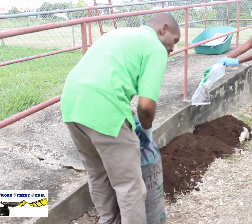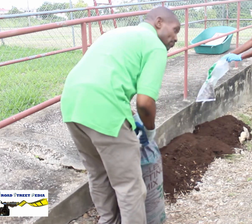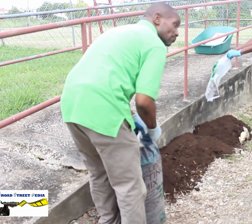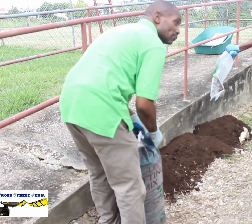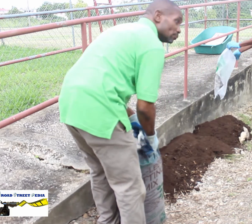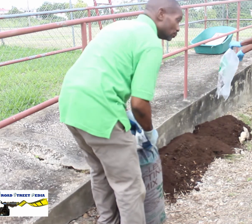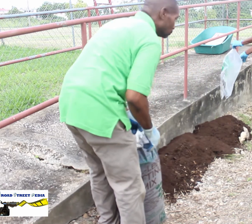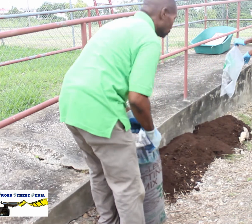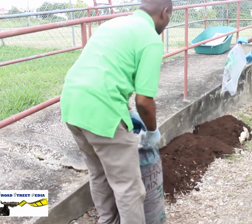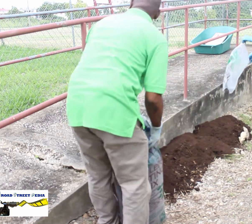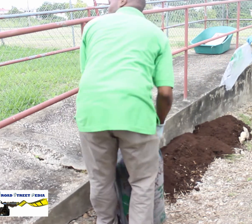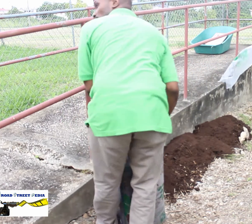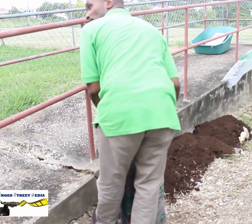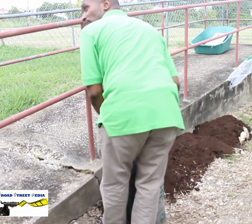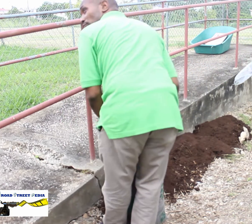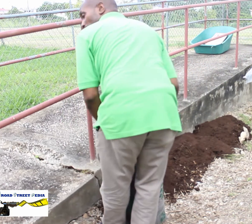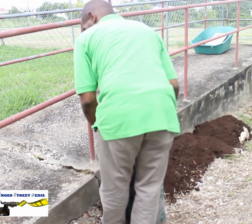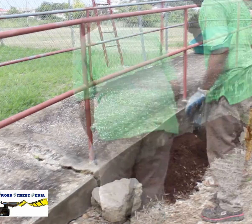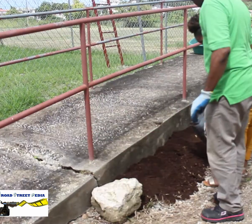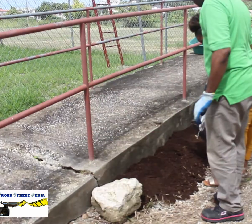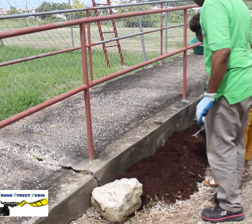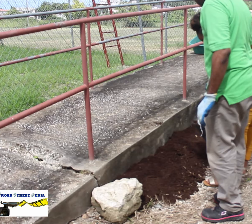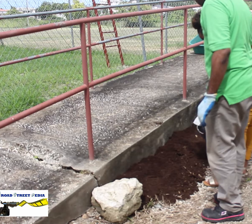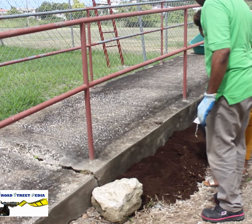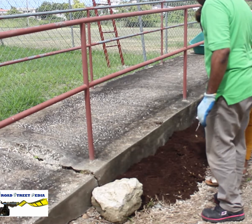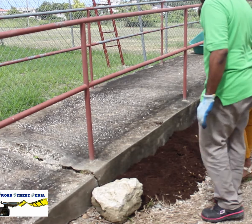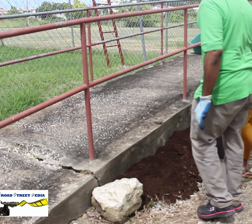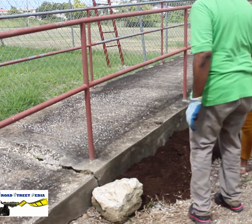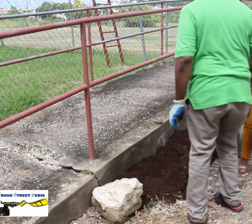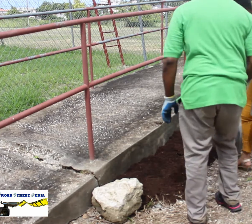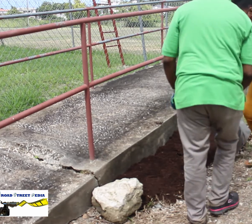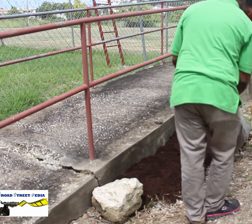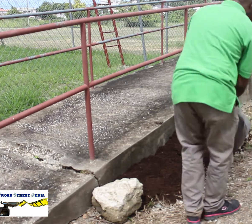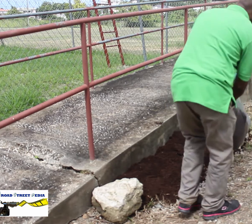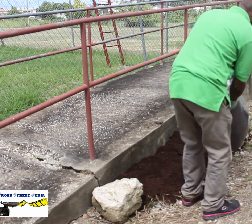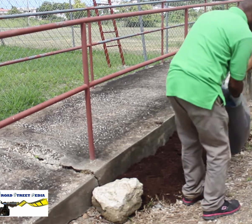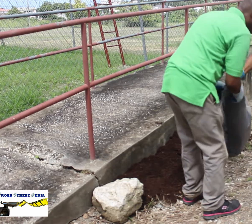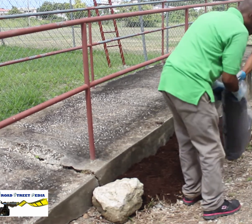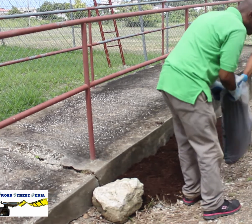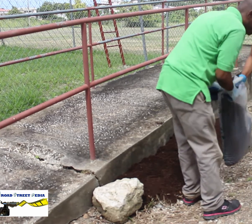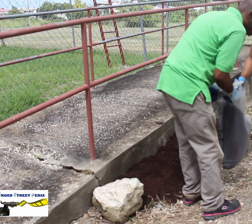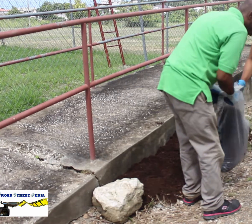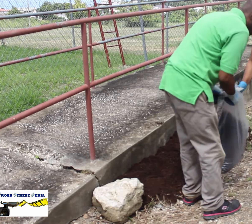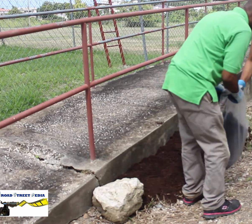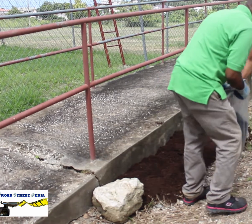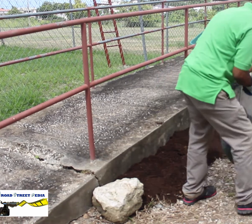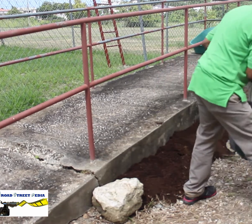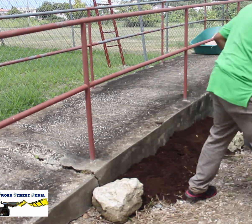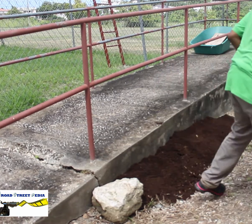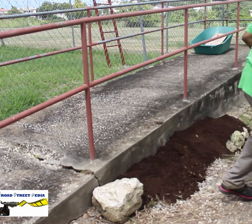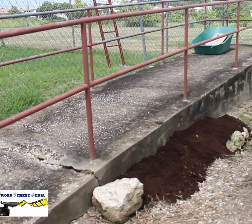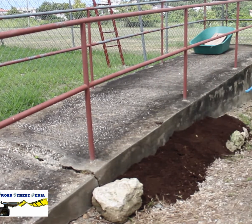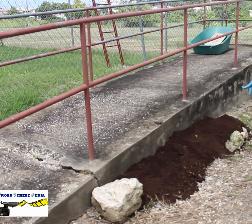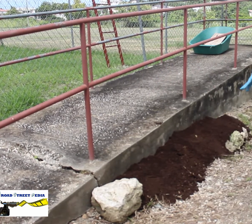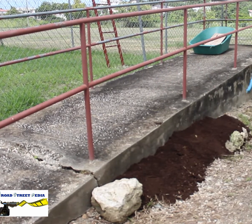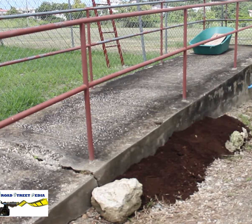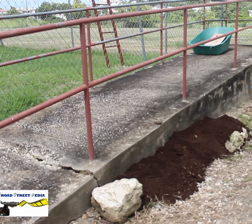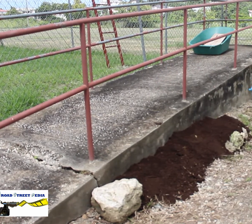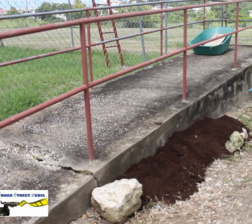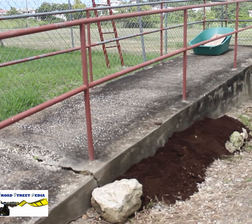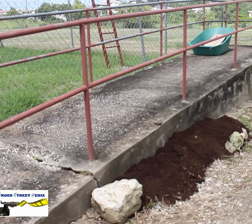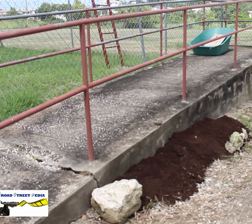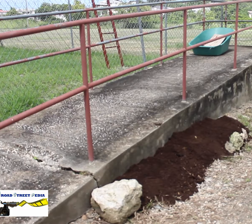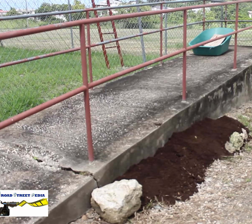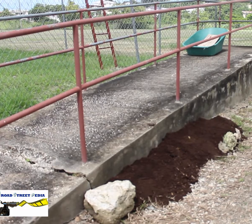add that. Give it to Suana. Got these bricks here, but you don't have a big garden bed, but you want to plant something in